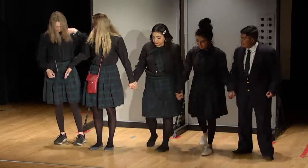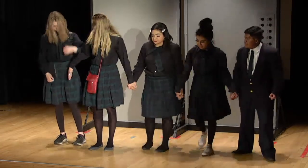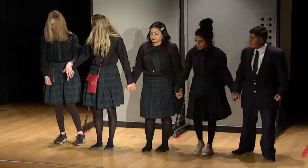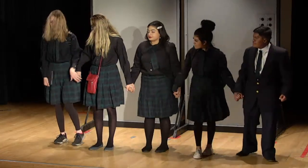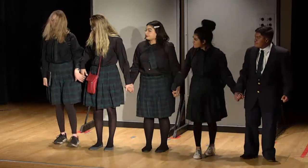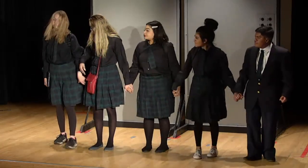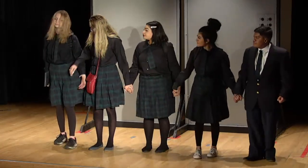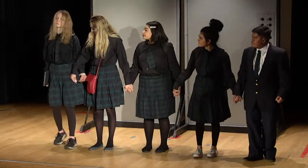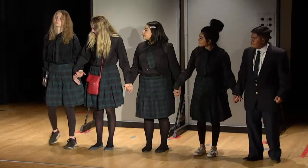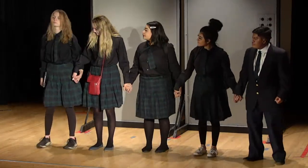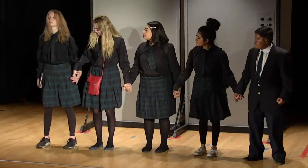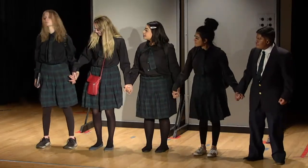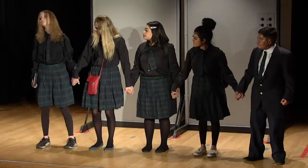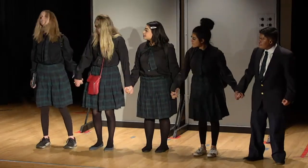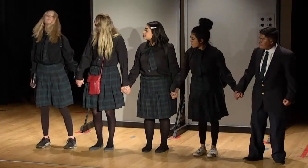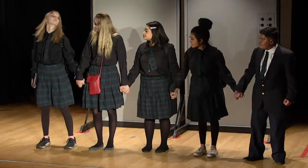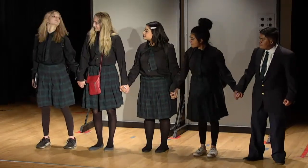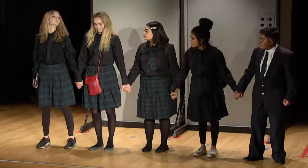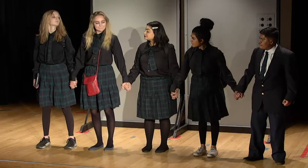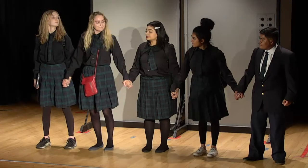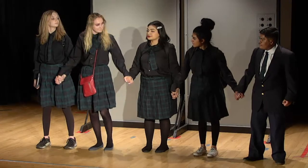Students all hold hands in line at the front of the stage.